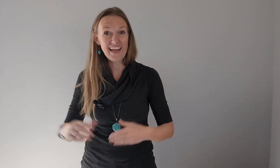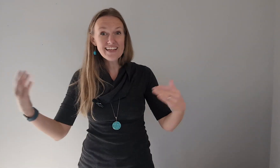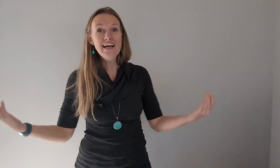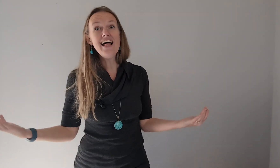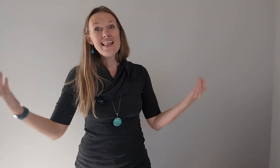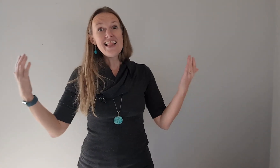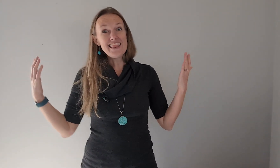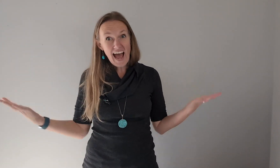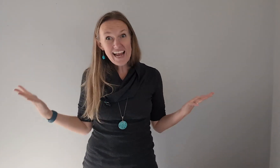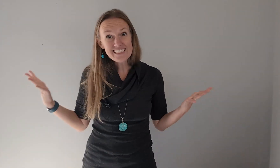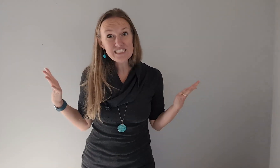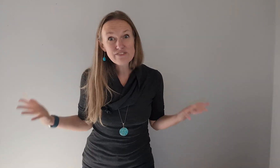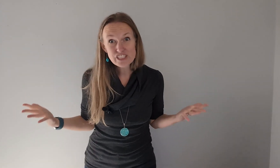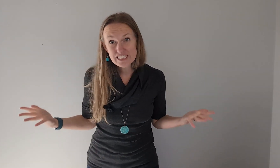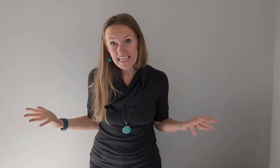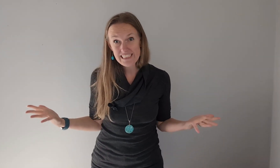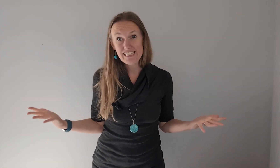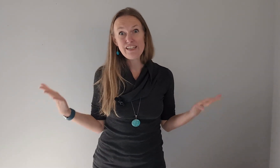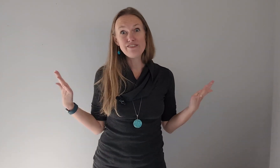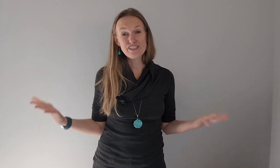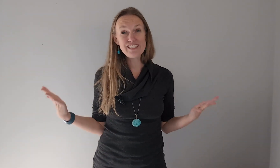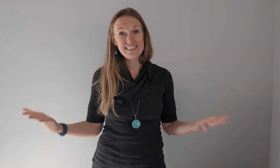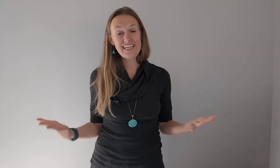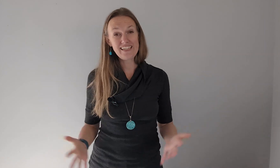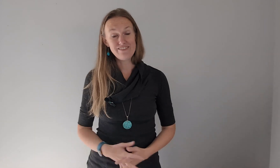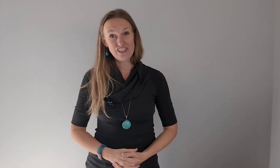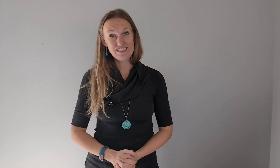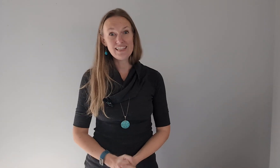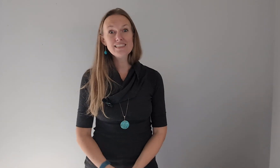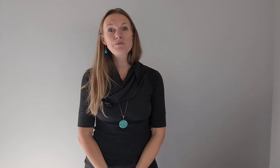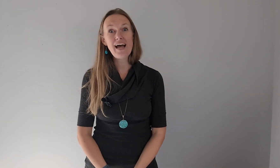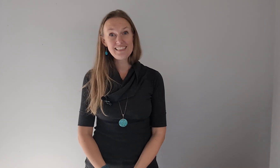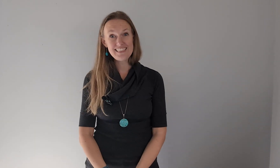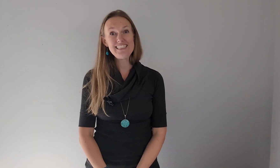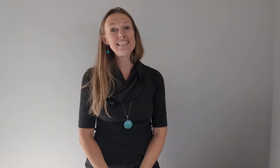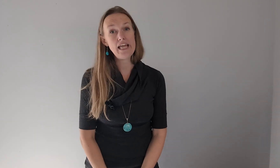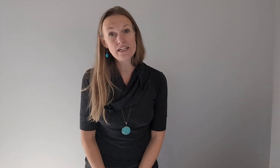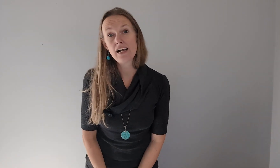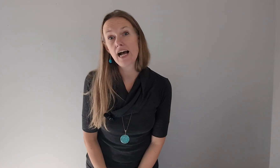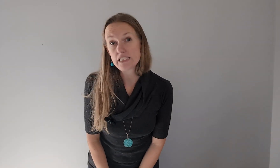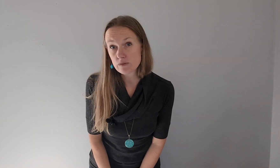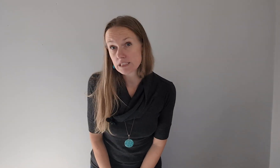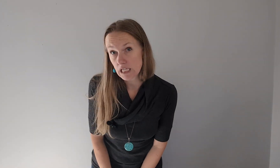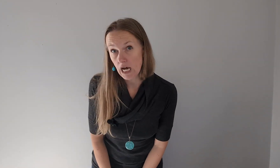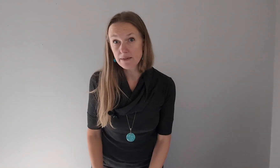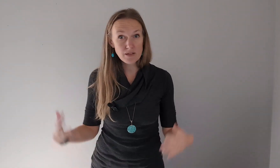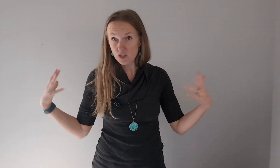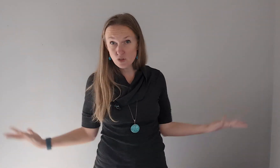Okay. That is the first section, the first and second verse. Let's practice it together. I know it's a lot, but if you can do